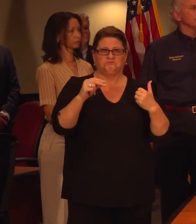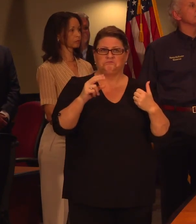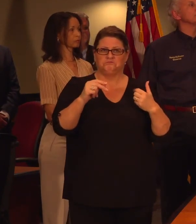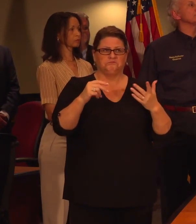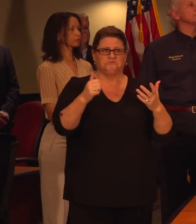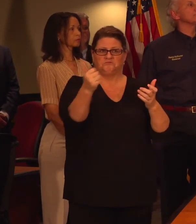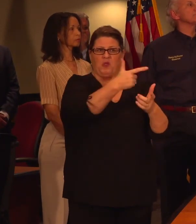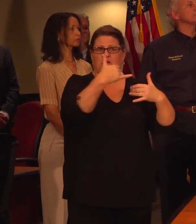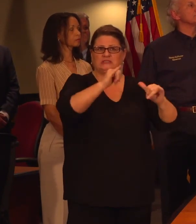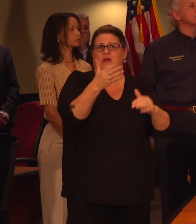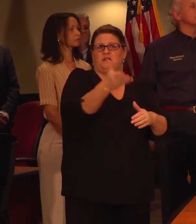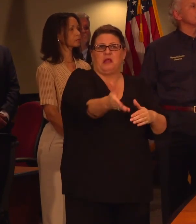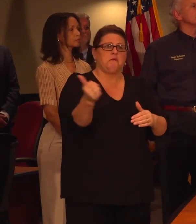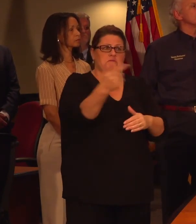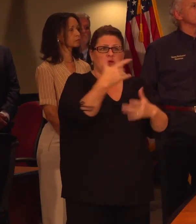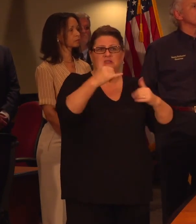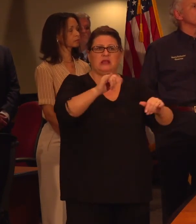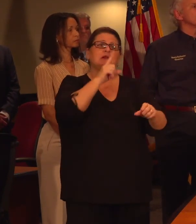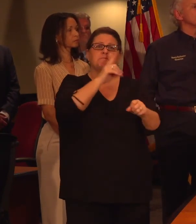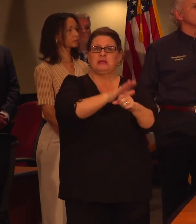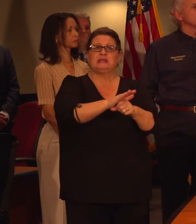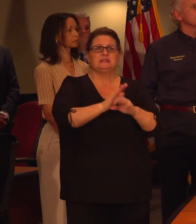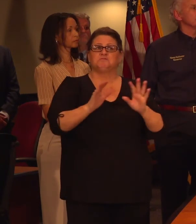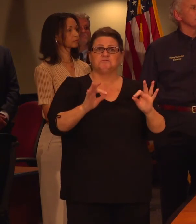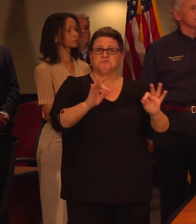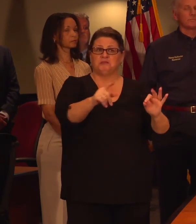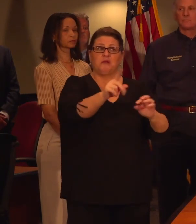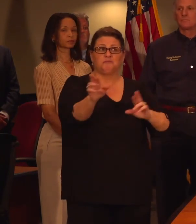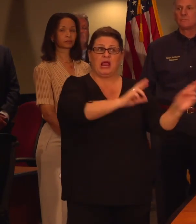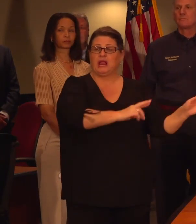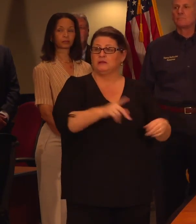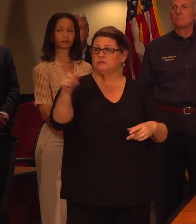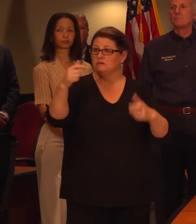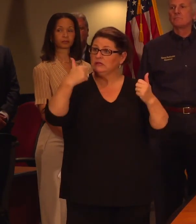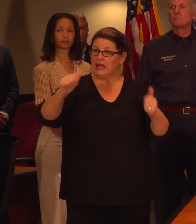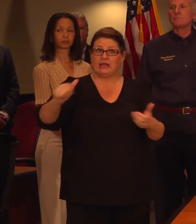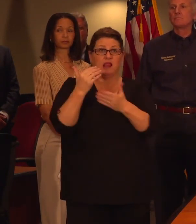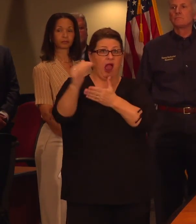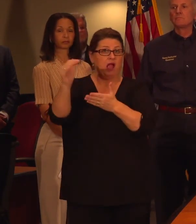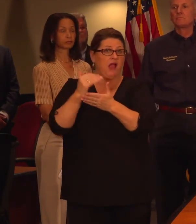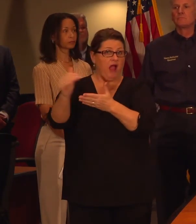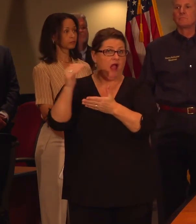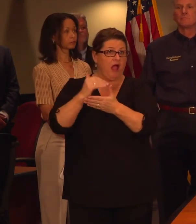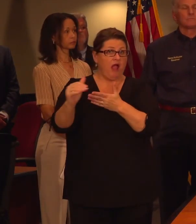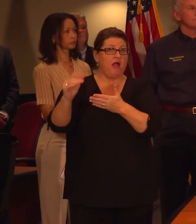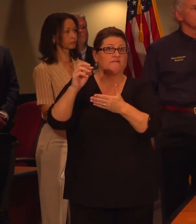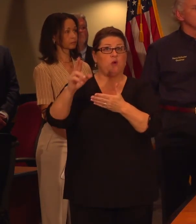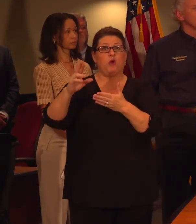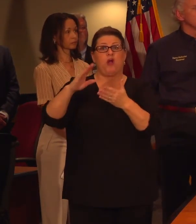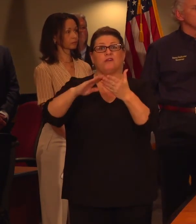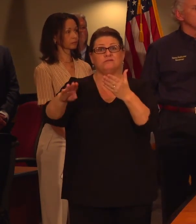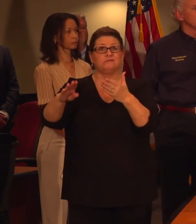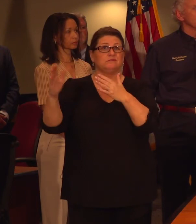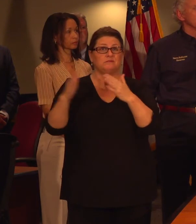on the job, and it is not impacting the readiness at all. Do you have any layoffs or any other furloughs planned?